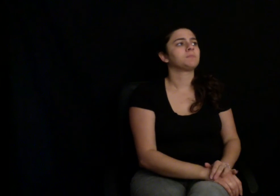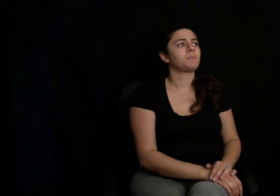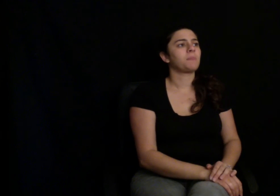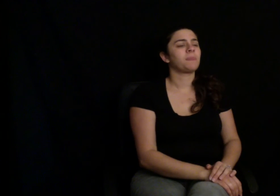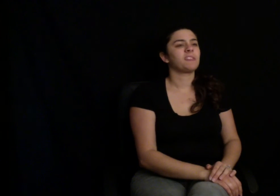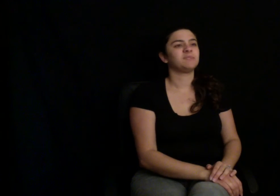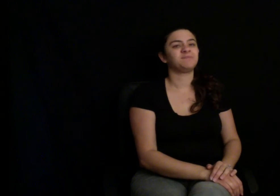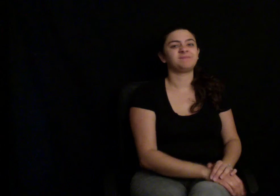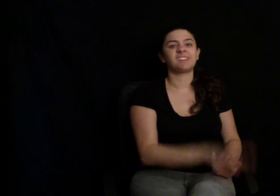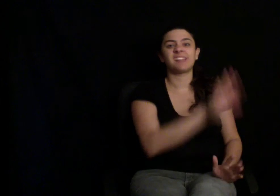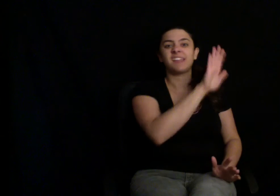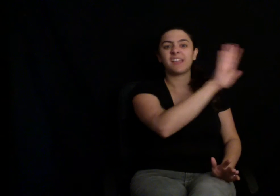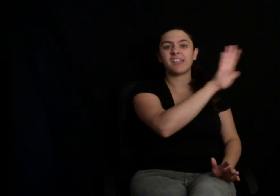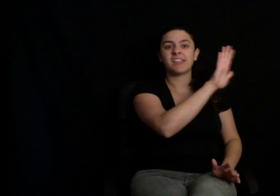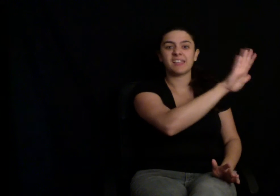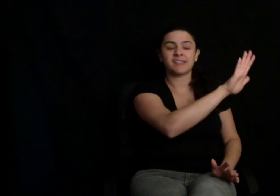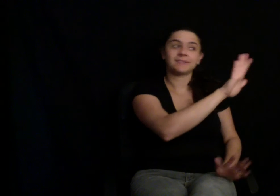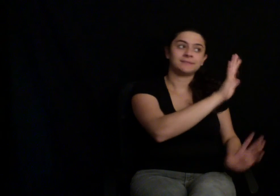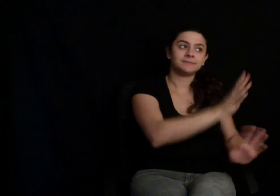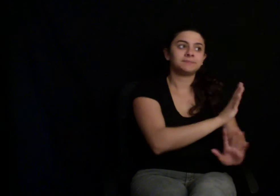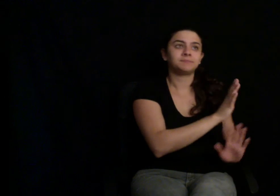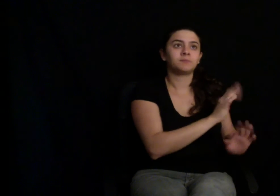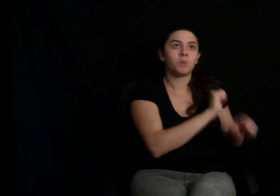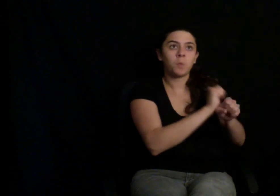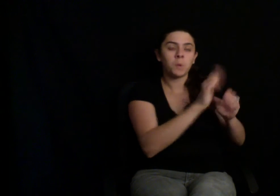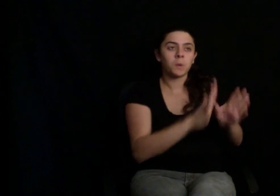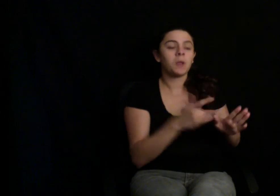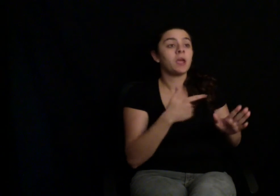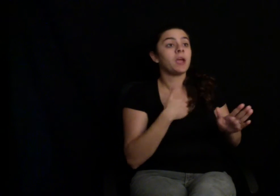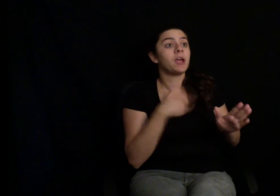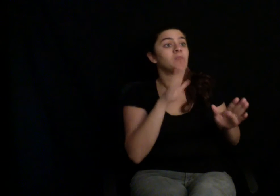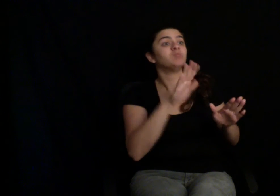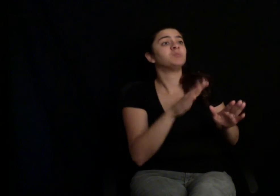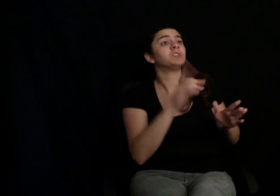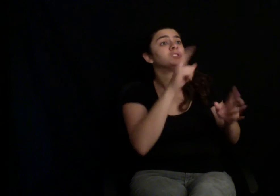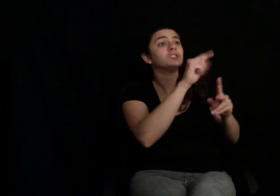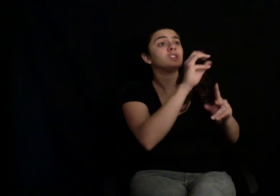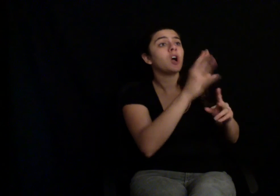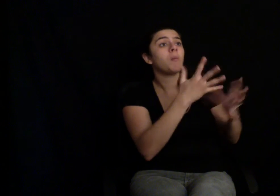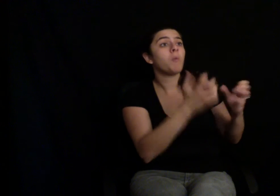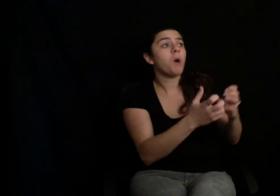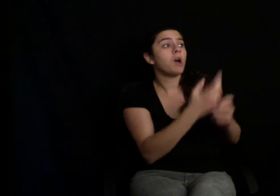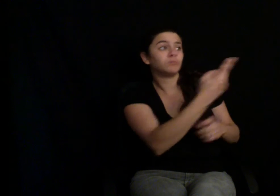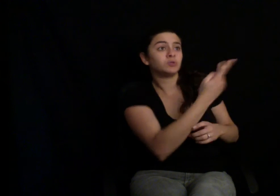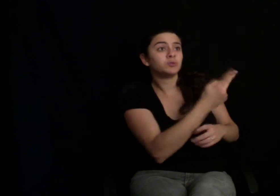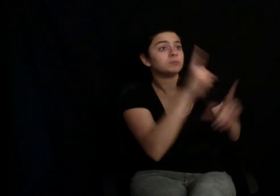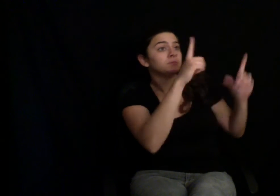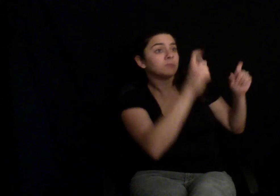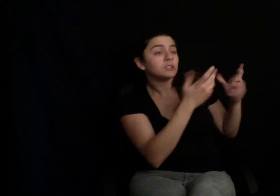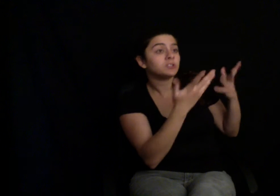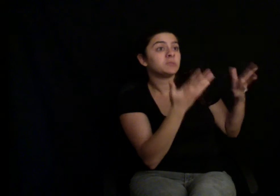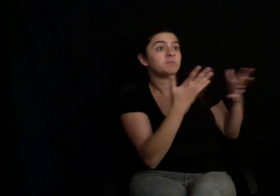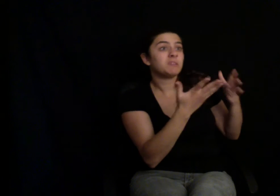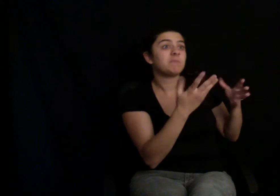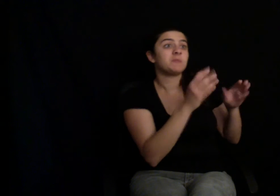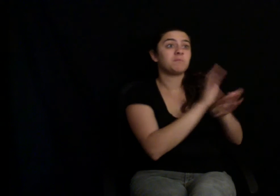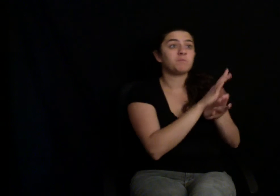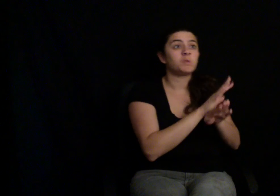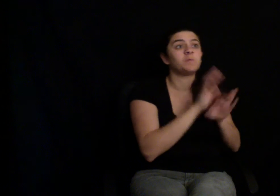his people, and I was like, hey, does Tom Cruise want to get a photo or something real quick, just to, it'll help you promote your film, it will help, it'll just be really